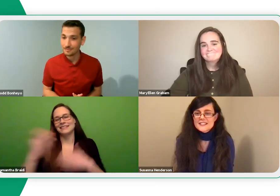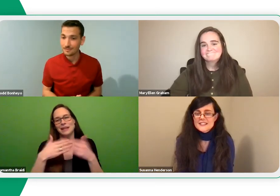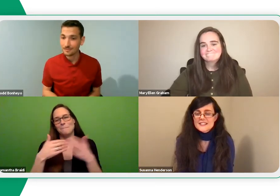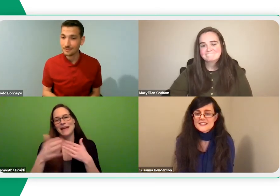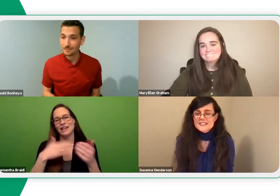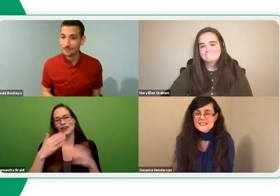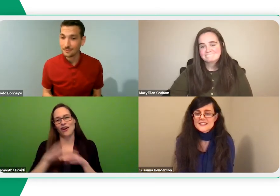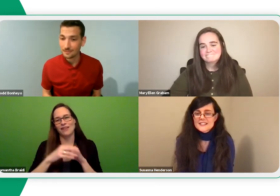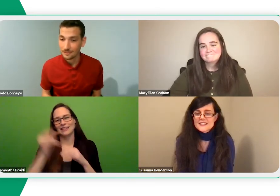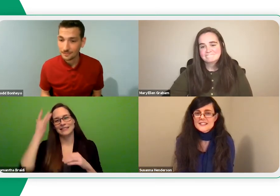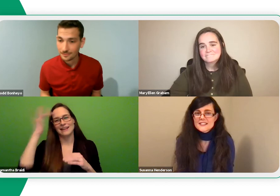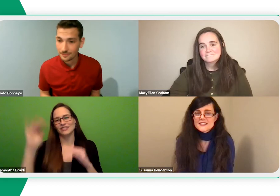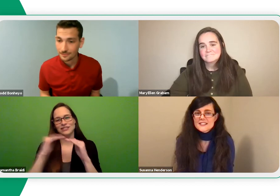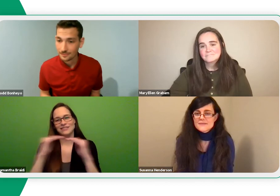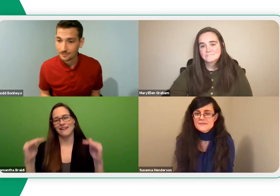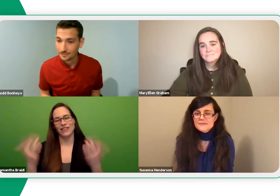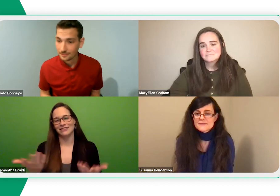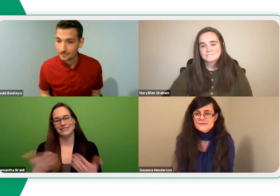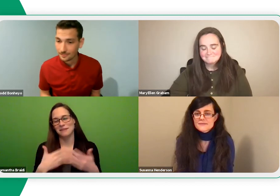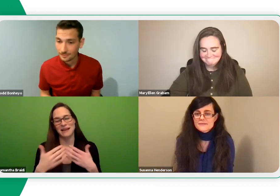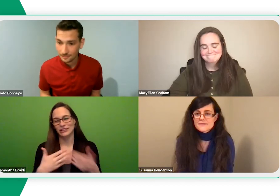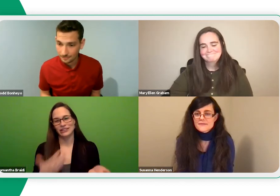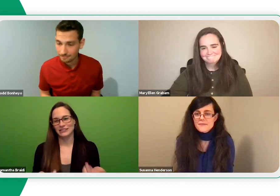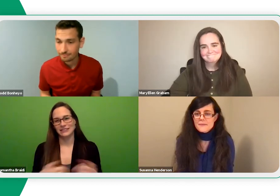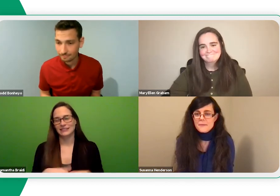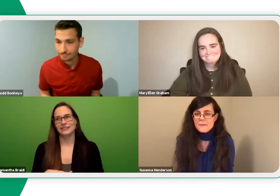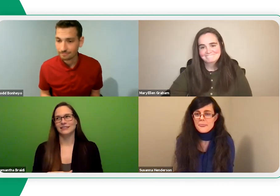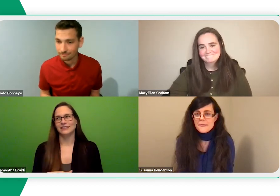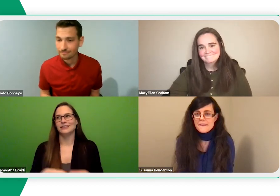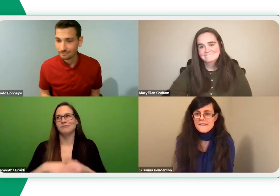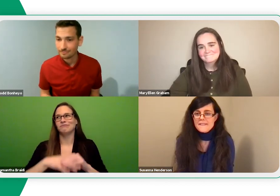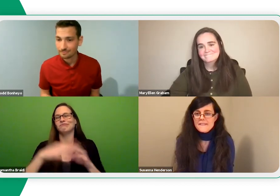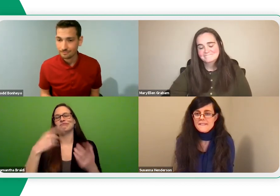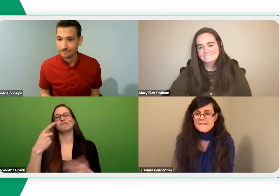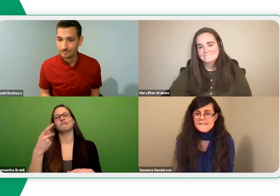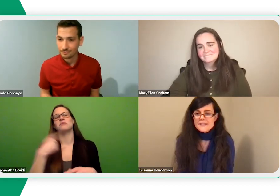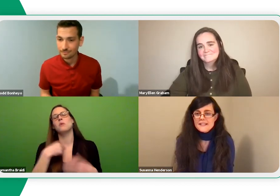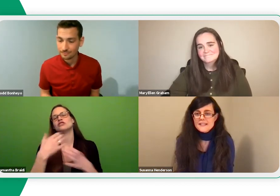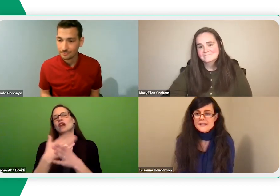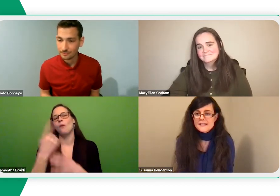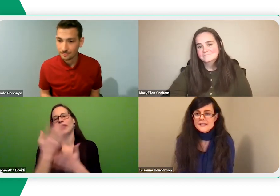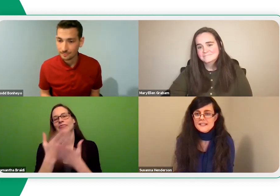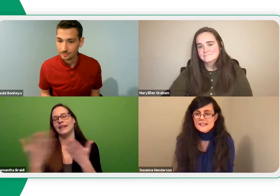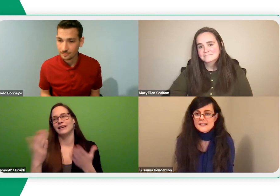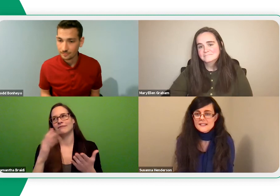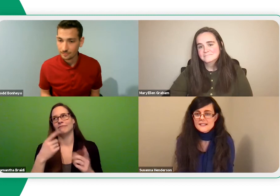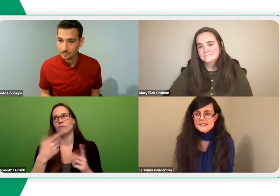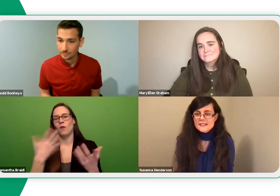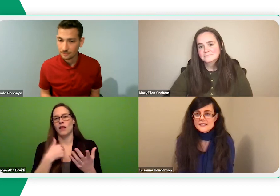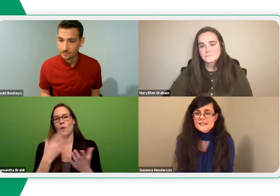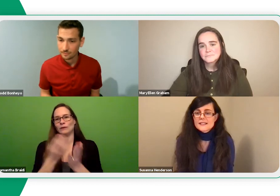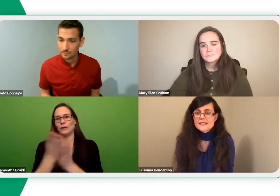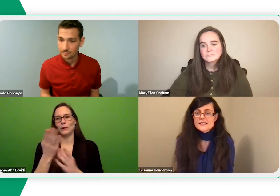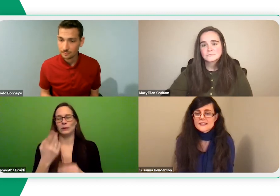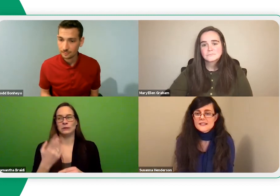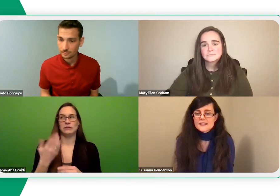This is Samantha. I'd have to say no. I don't think intelligence level comes to play in this arena. I don't think